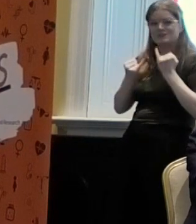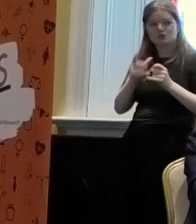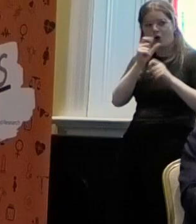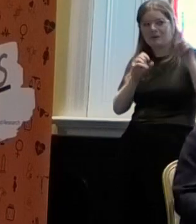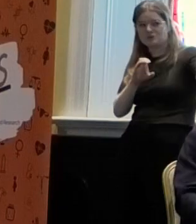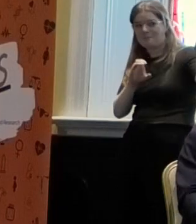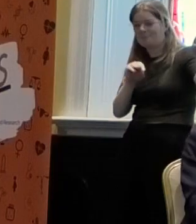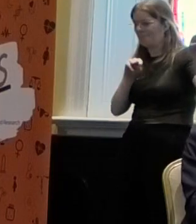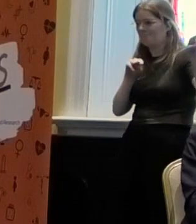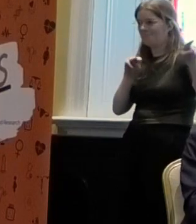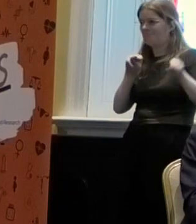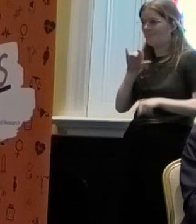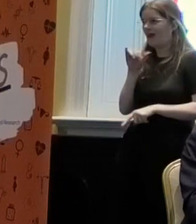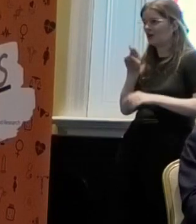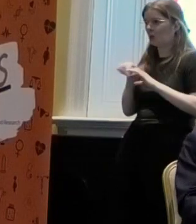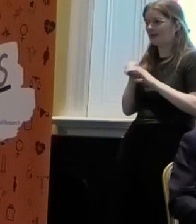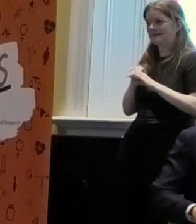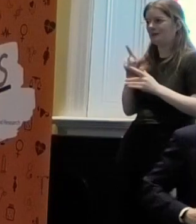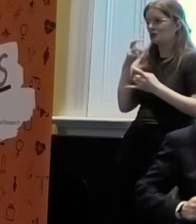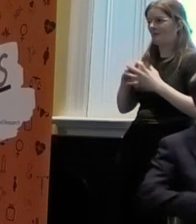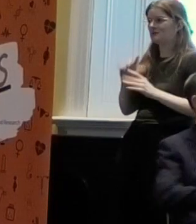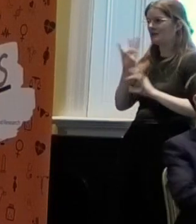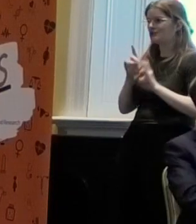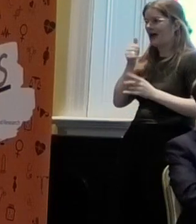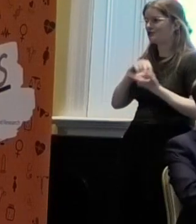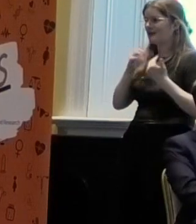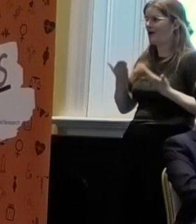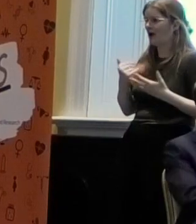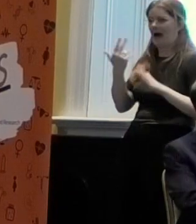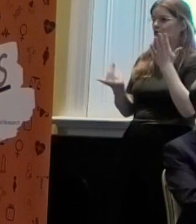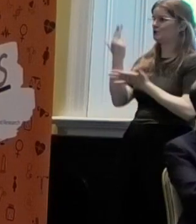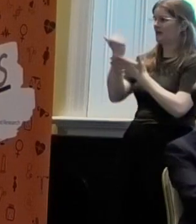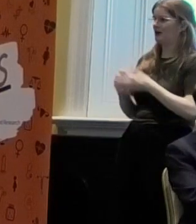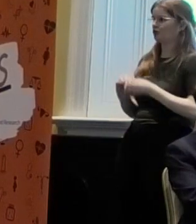to maybe Jen, would you have a thought on that, designing drugs and